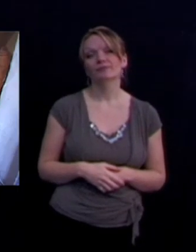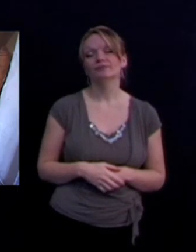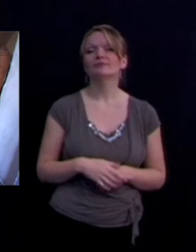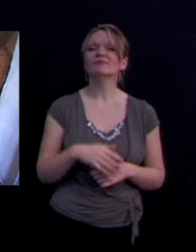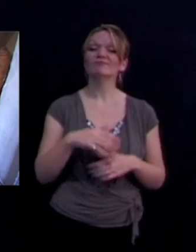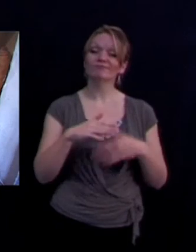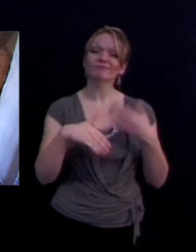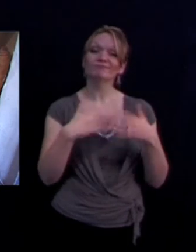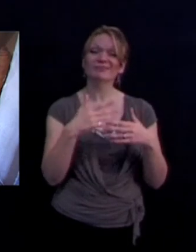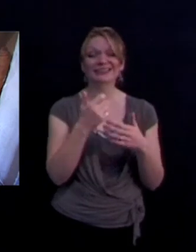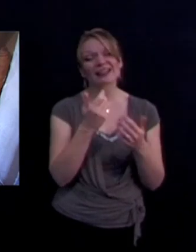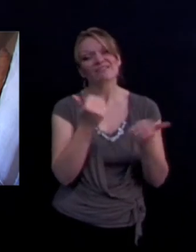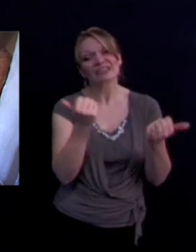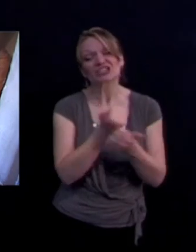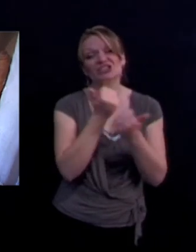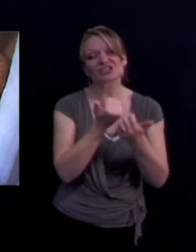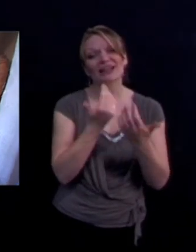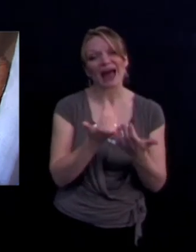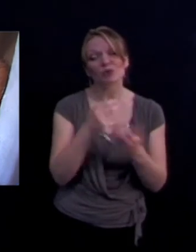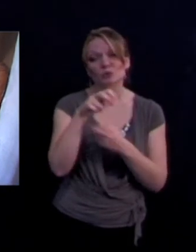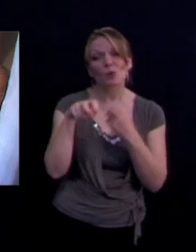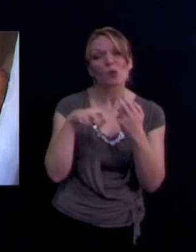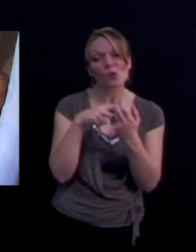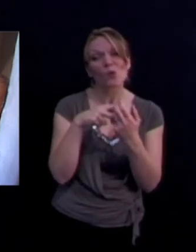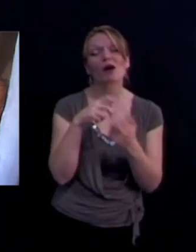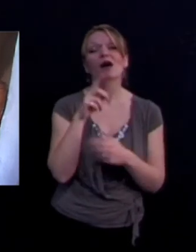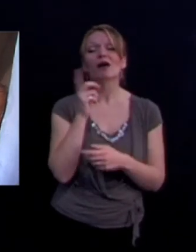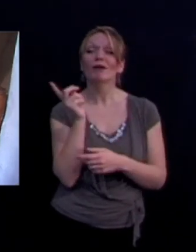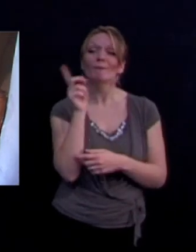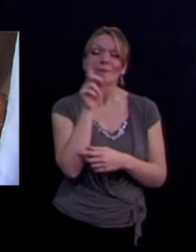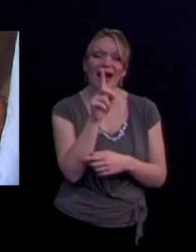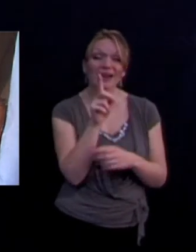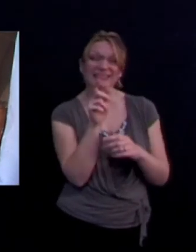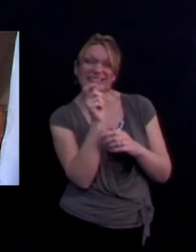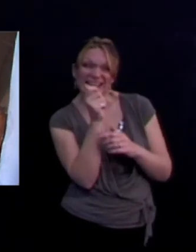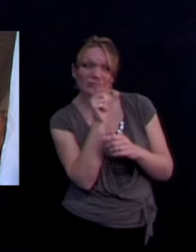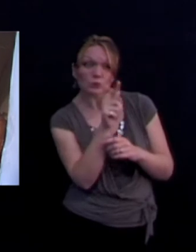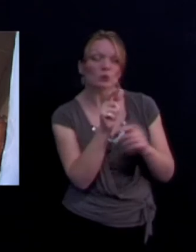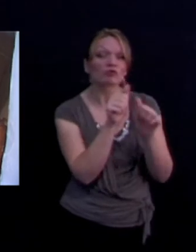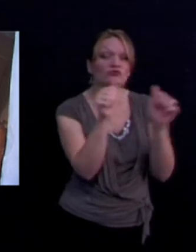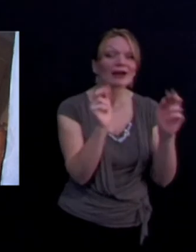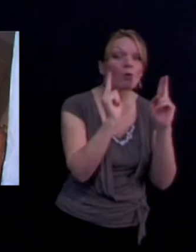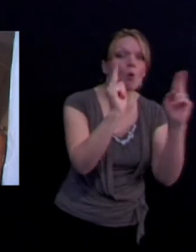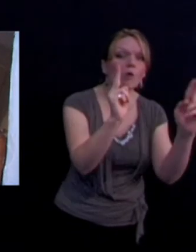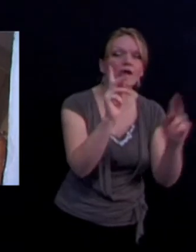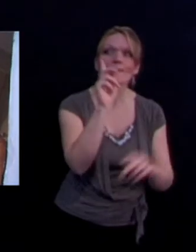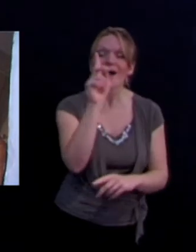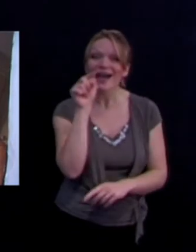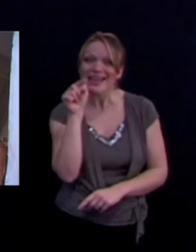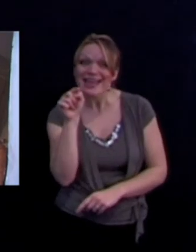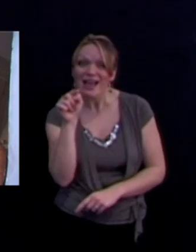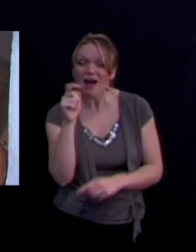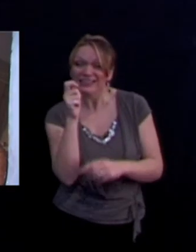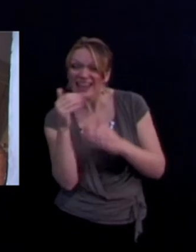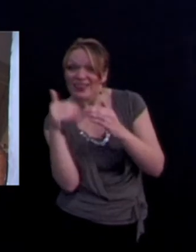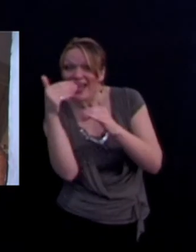We're getting to the end of our tour of the building now, and we're nearly back to the Great Hall. But here, at the end of your tour, you actually